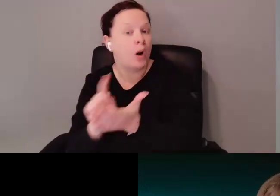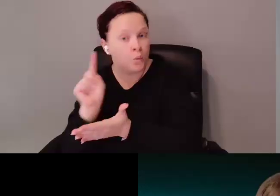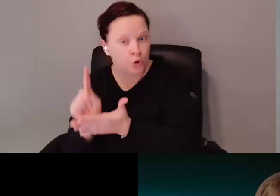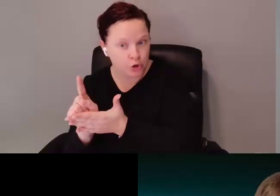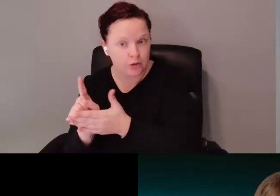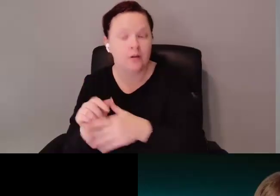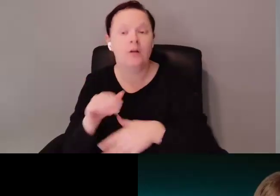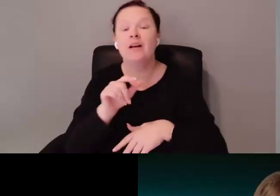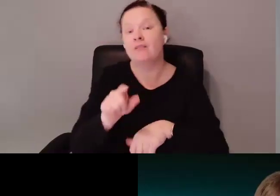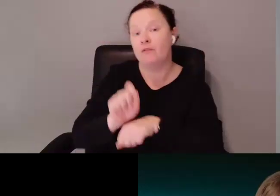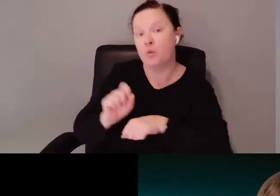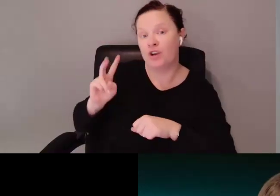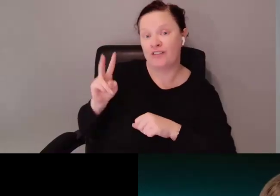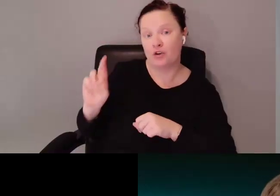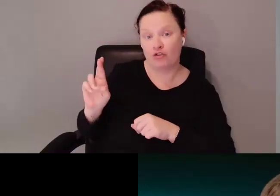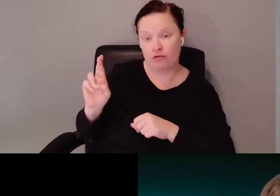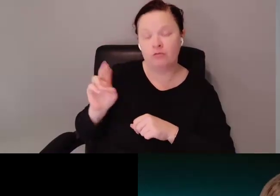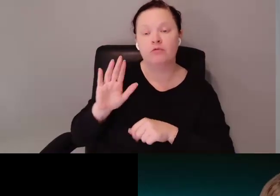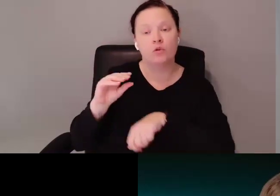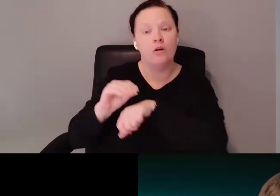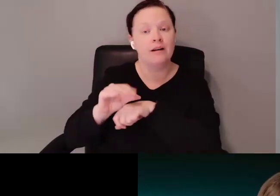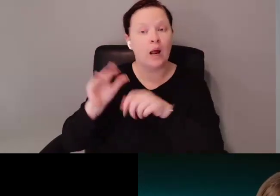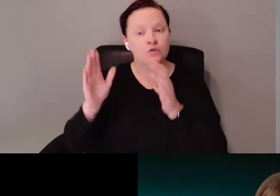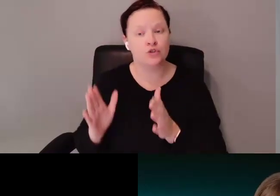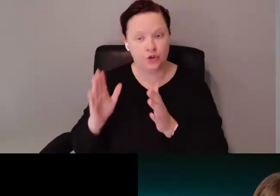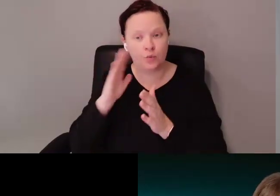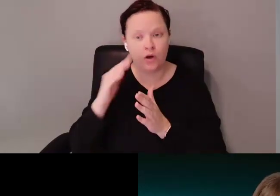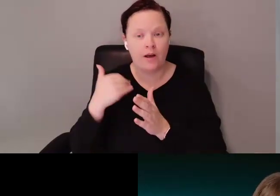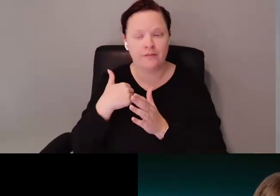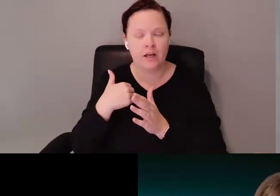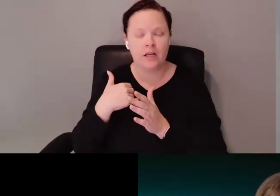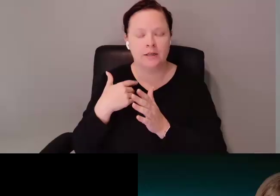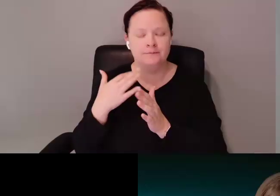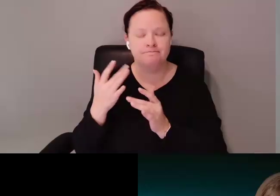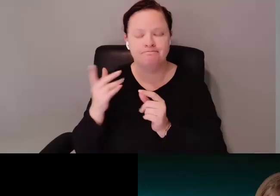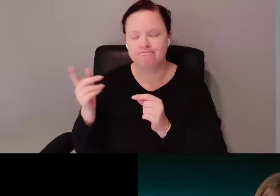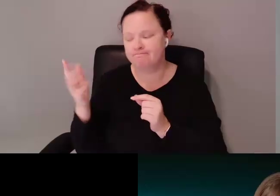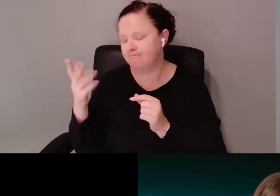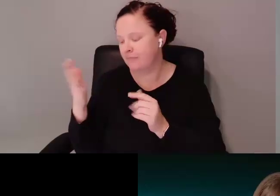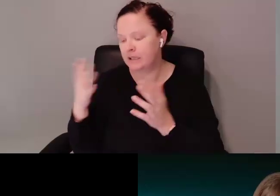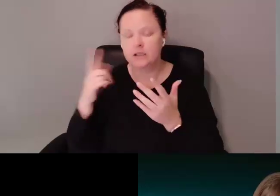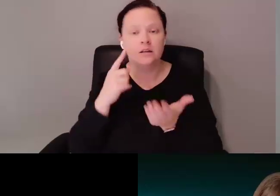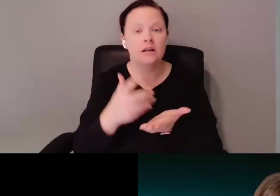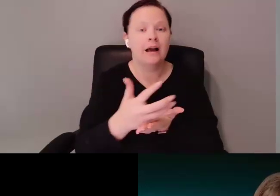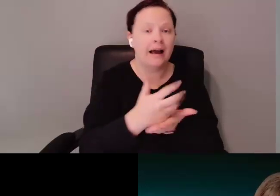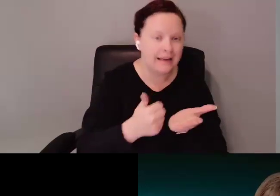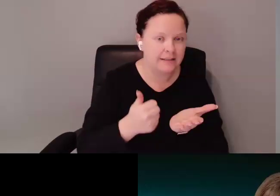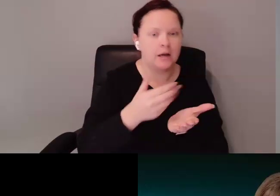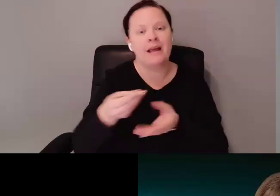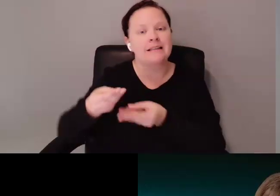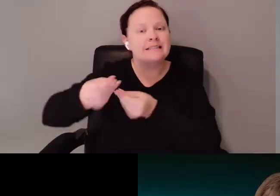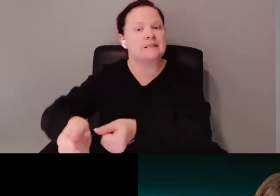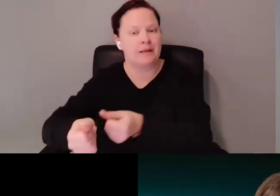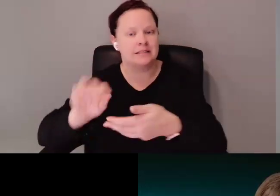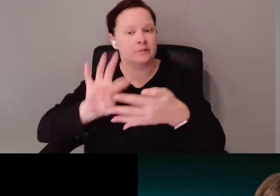a voc rehab agency, your counselor will have a profit and loss. I mean, like an income and expense spreadsheet,